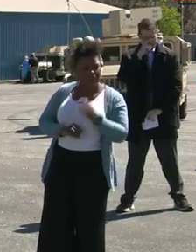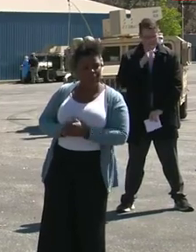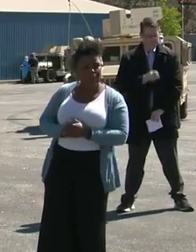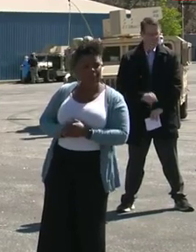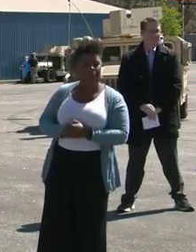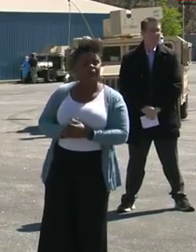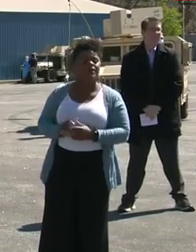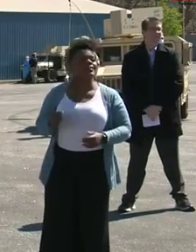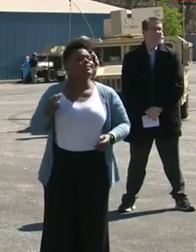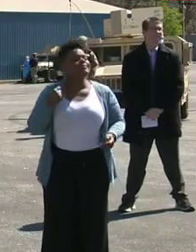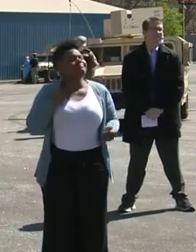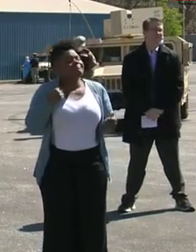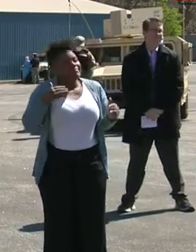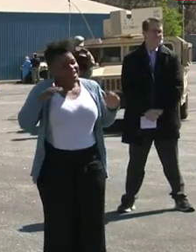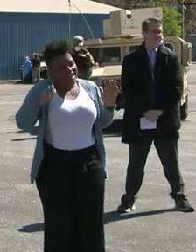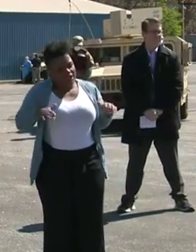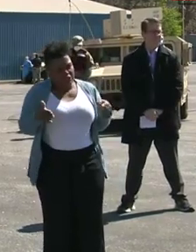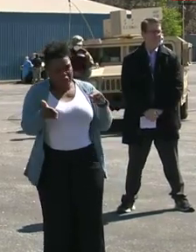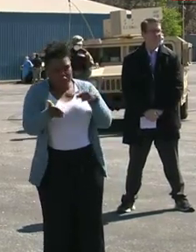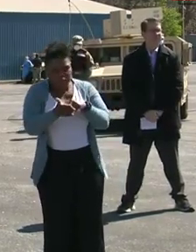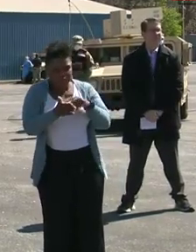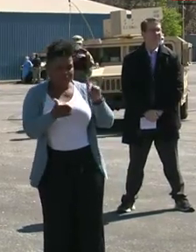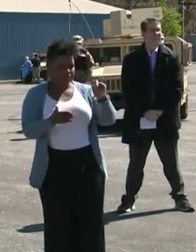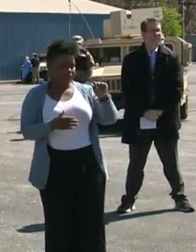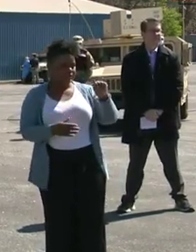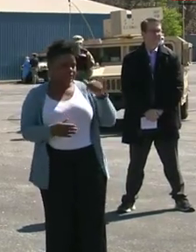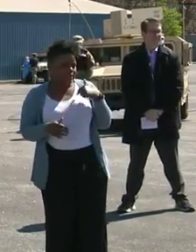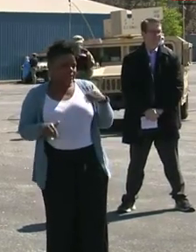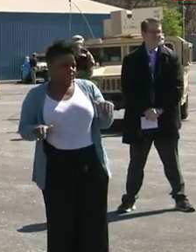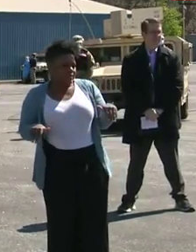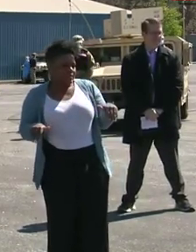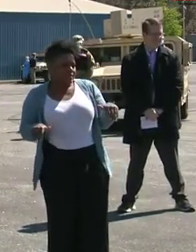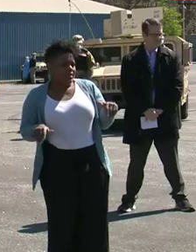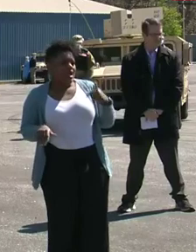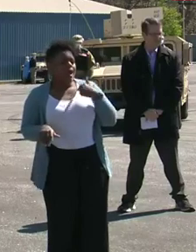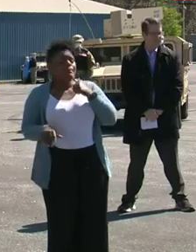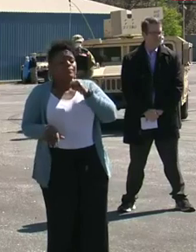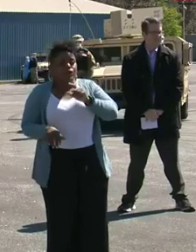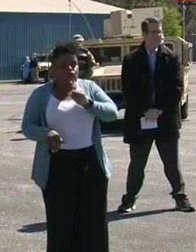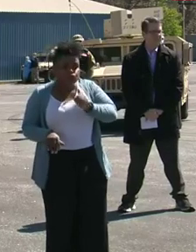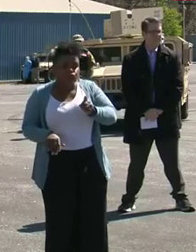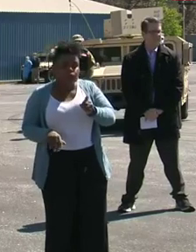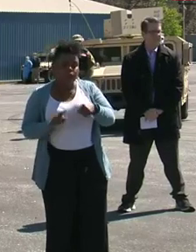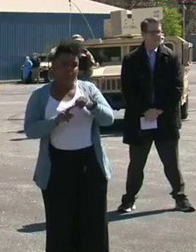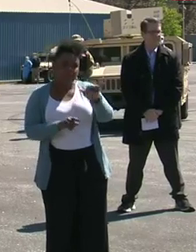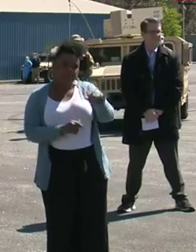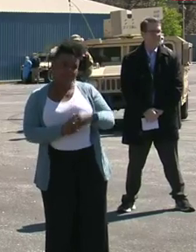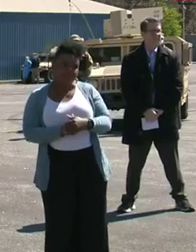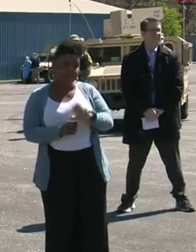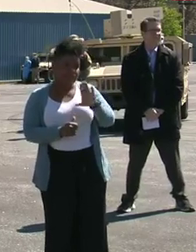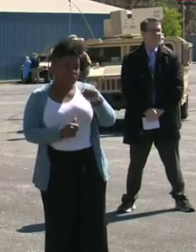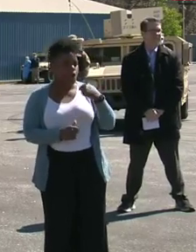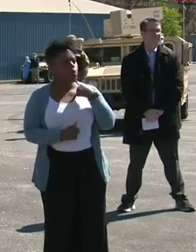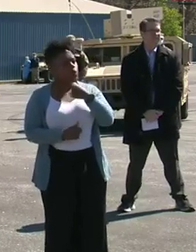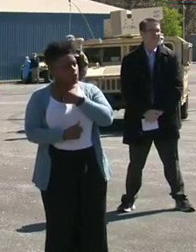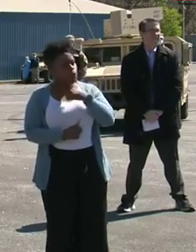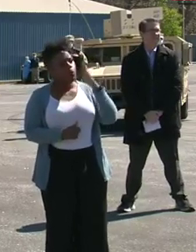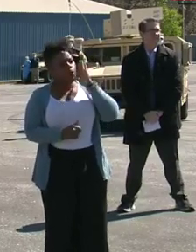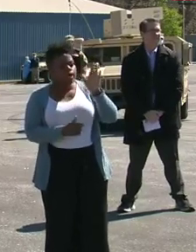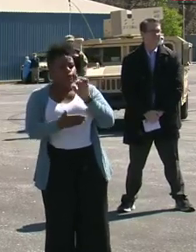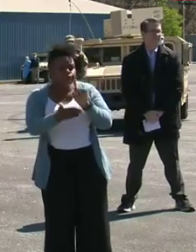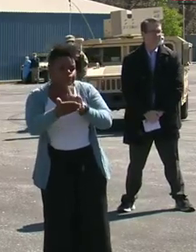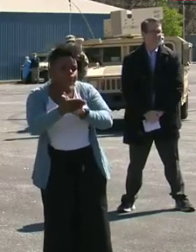the data, and I'm not sure that I'm not sure about that, but we will look into what